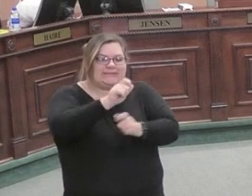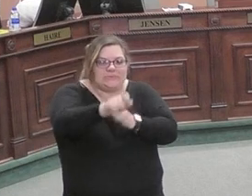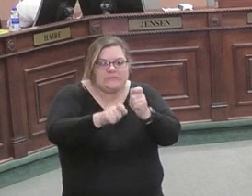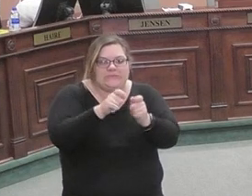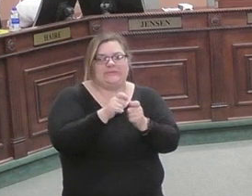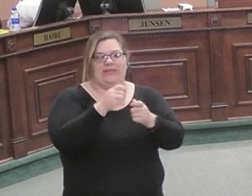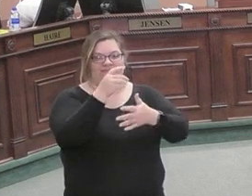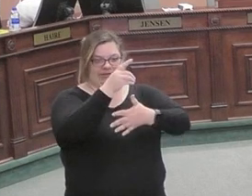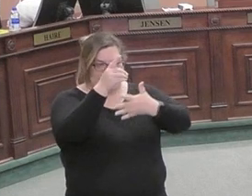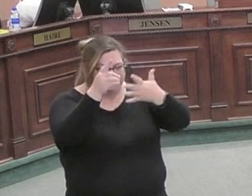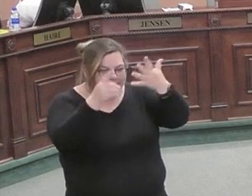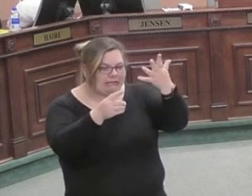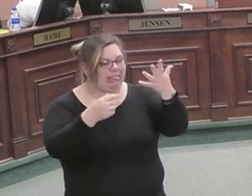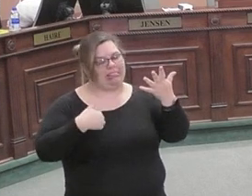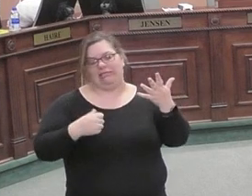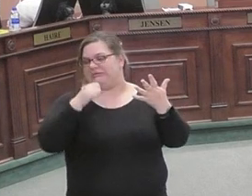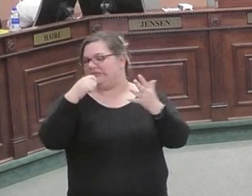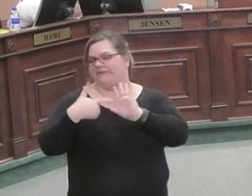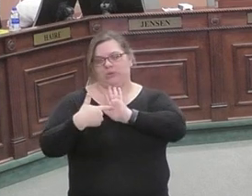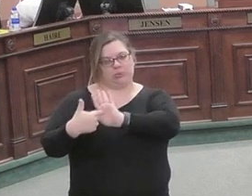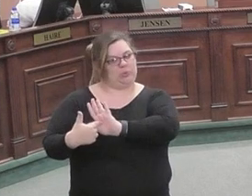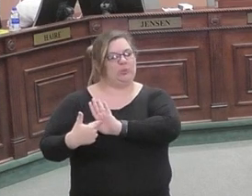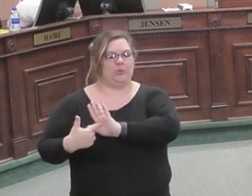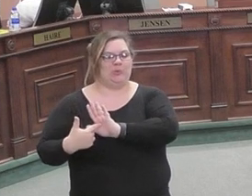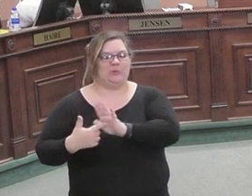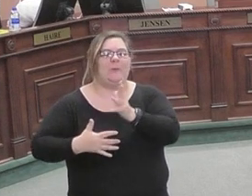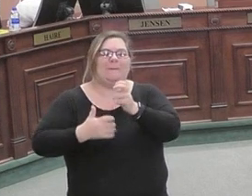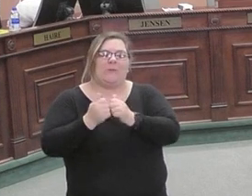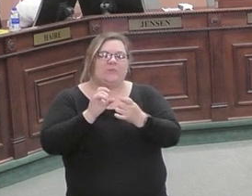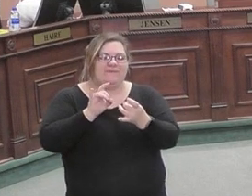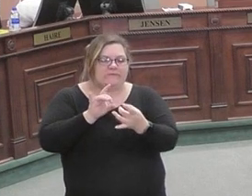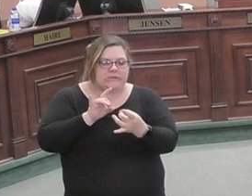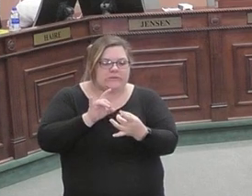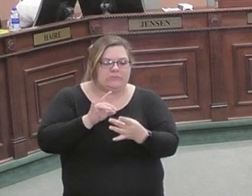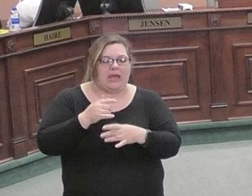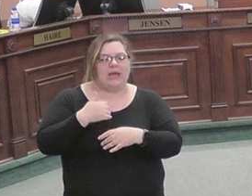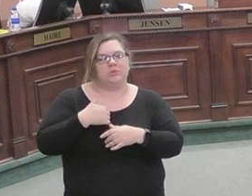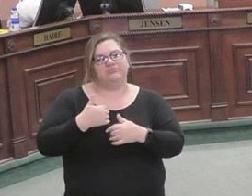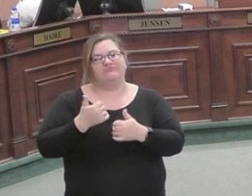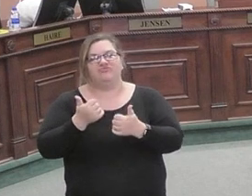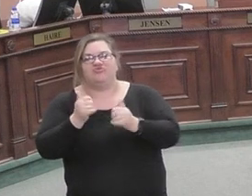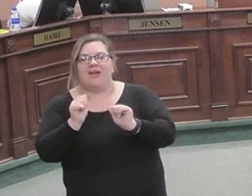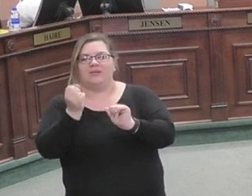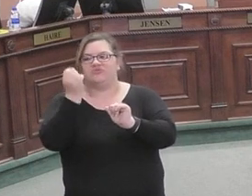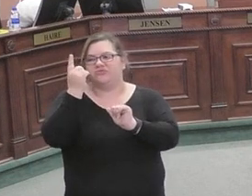the feedback that I got from the council were basically trying to get an understanding about the details of it.